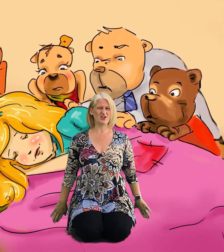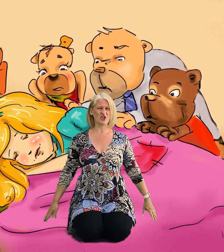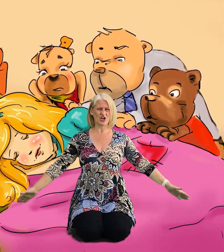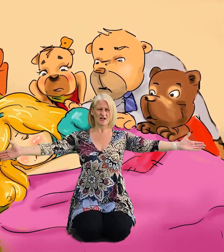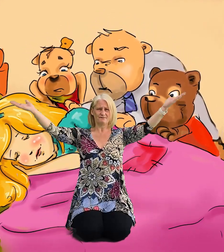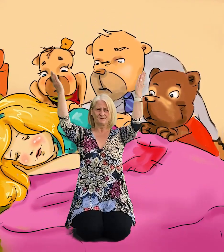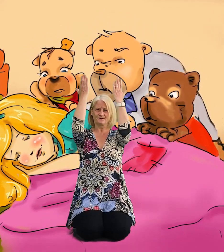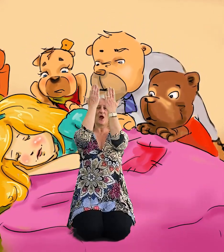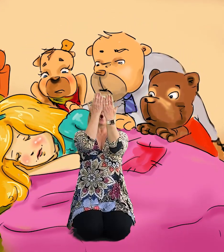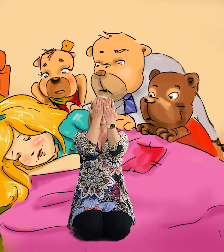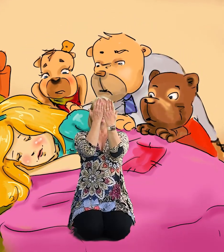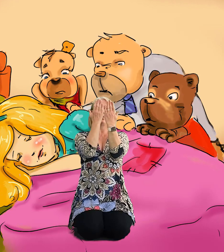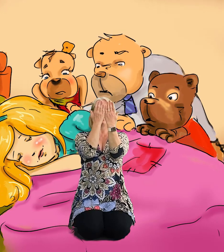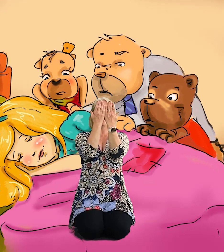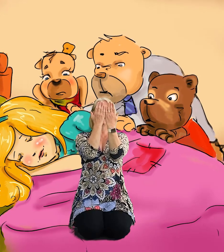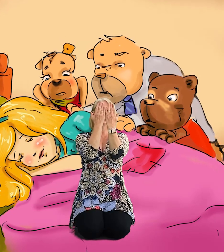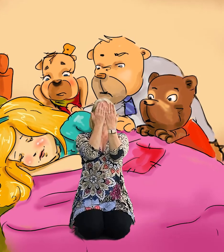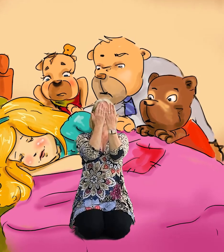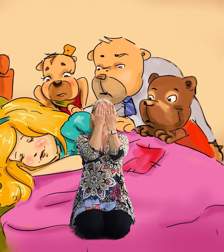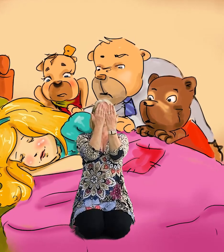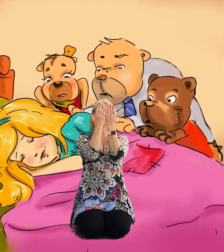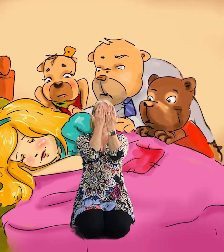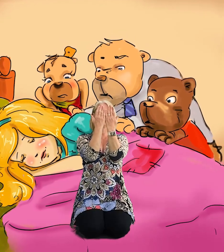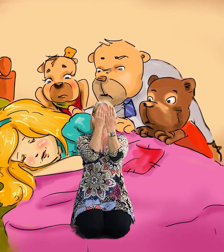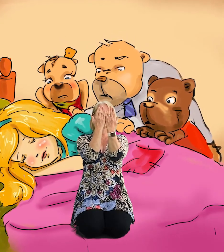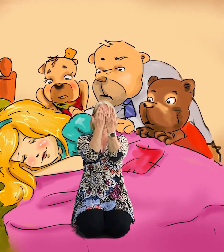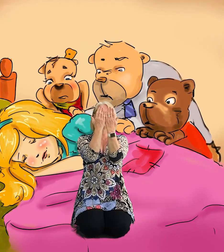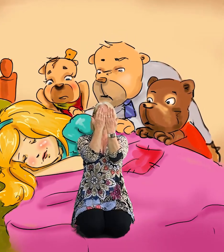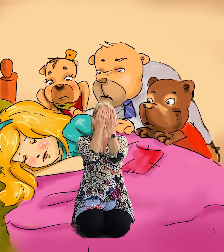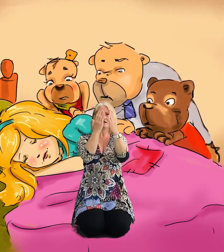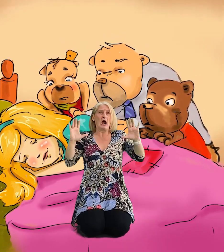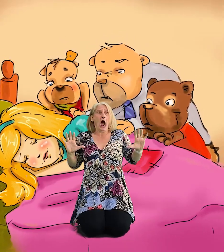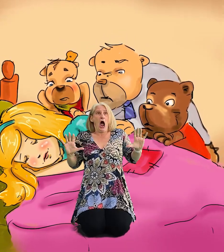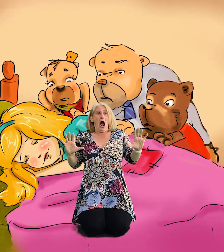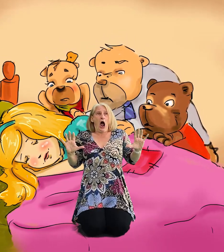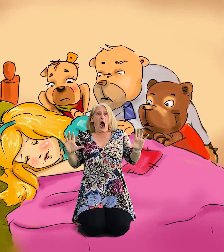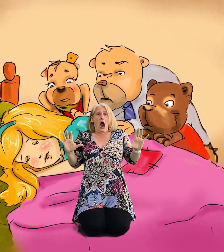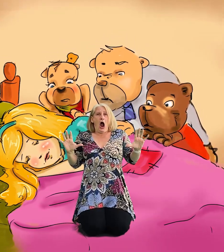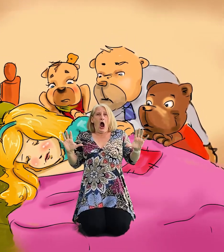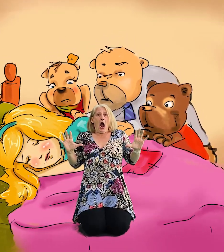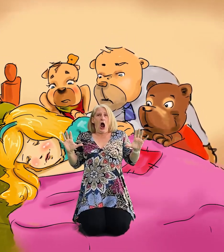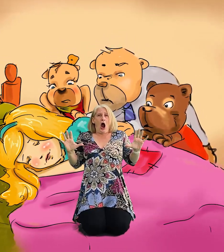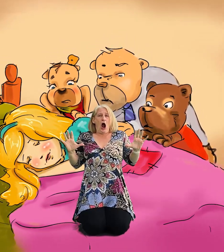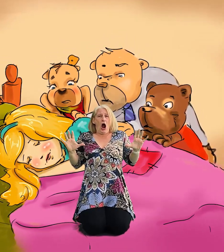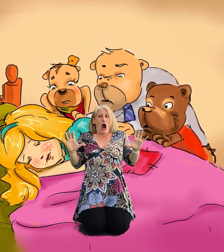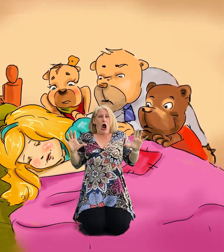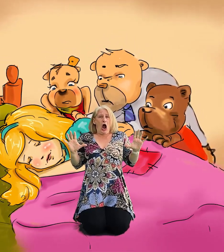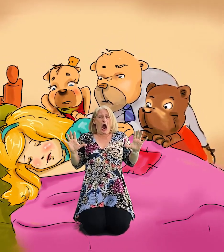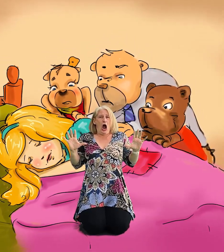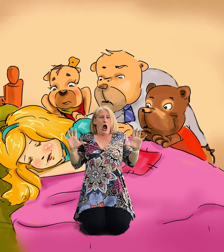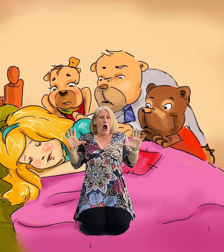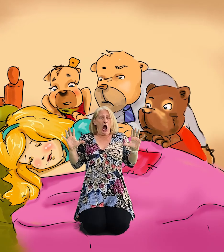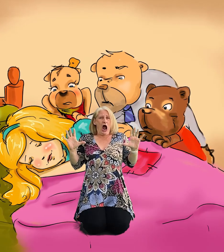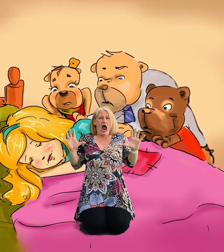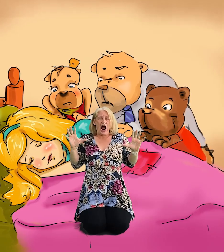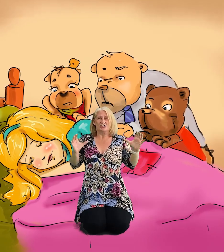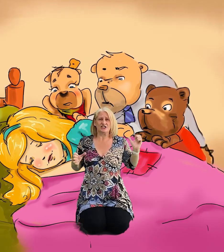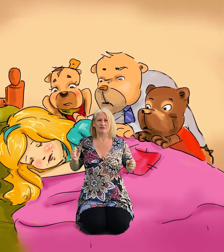have a look? One, two, three, face. Ah! And she